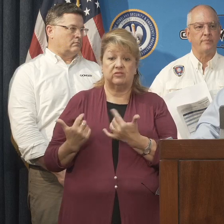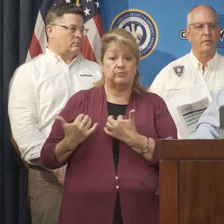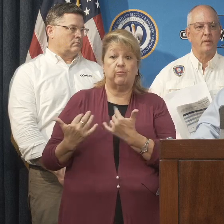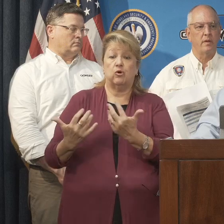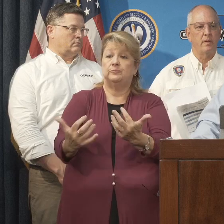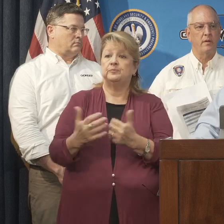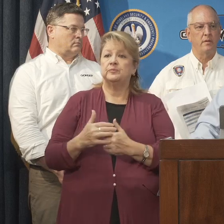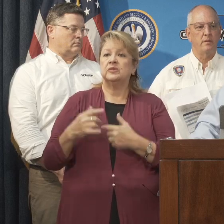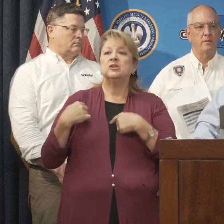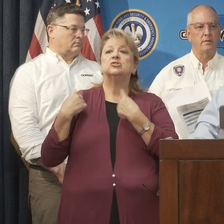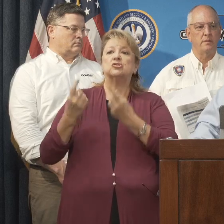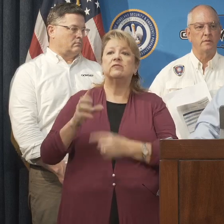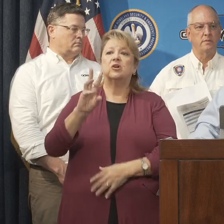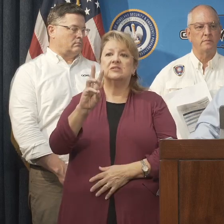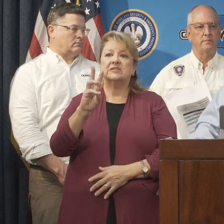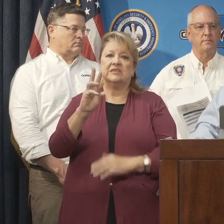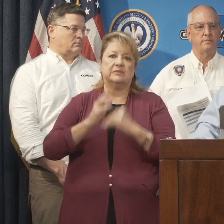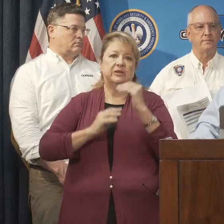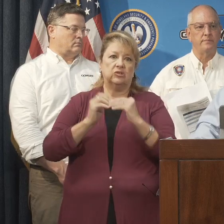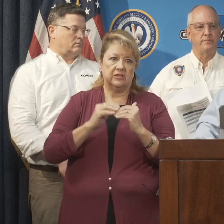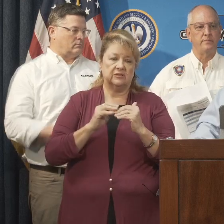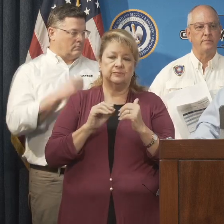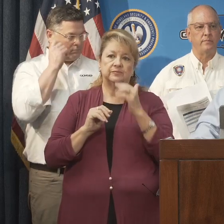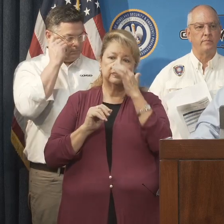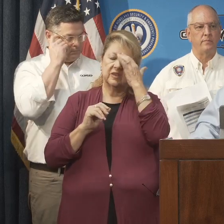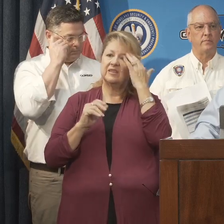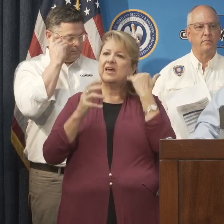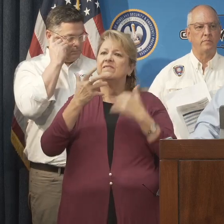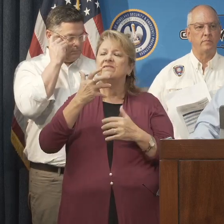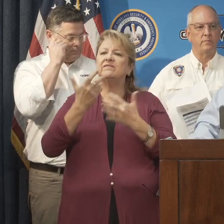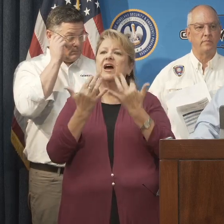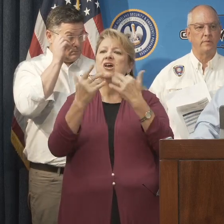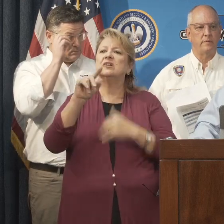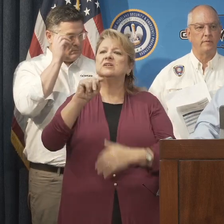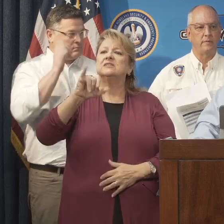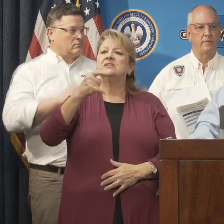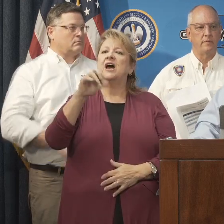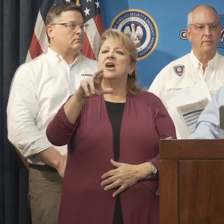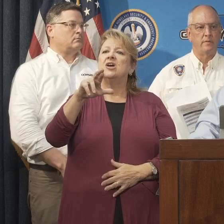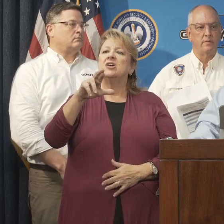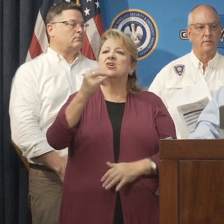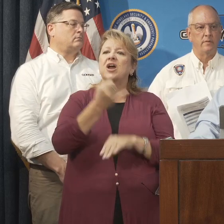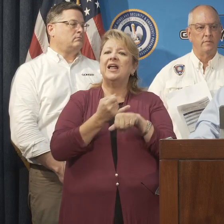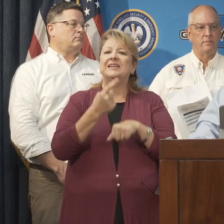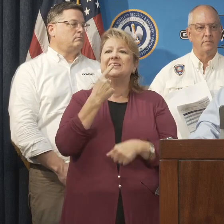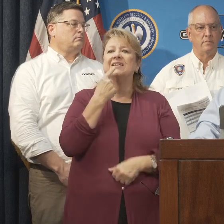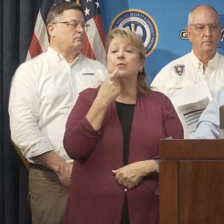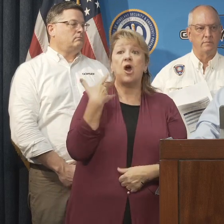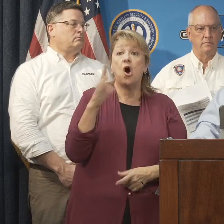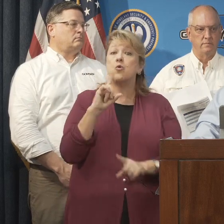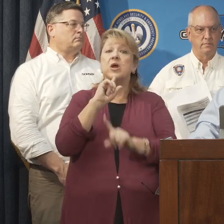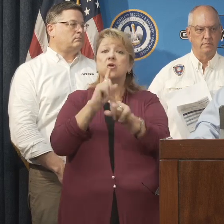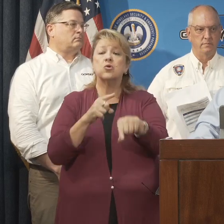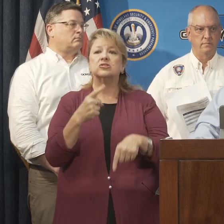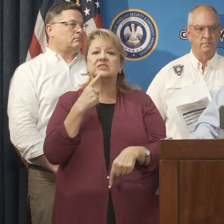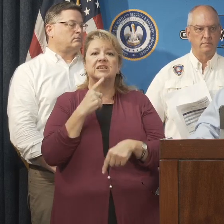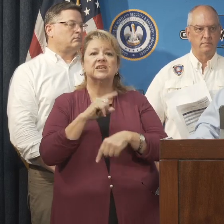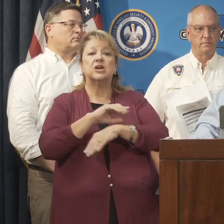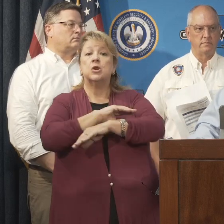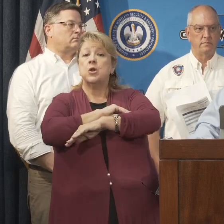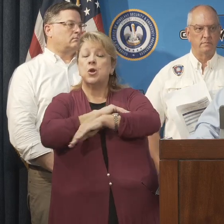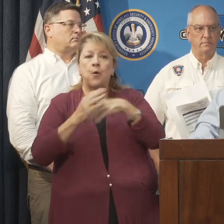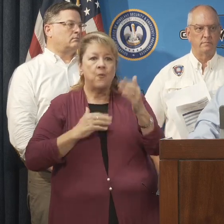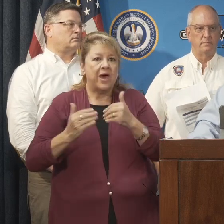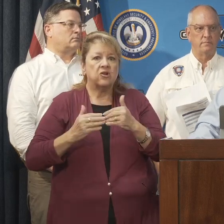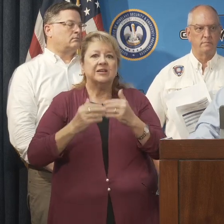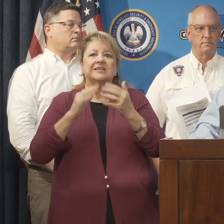6 structures. You know, when the fire at Tiger Island started, we had a standing order. No matter what, we saved the town of Maryville, the